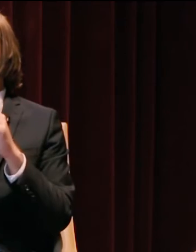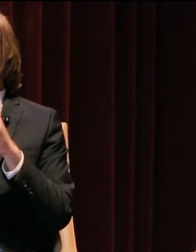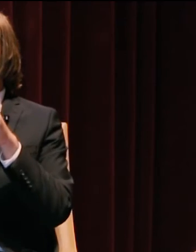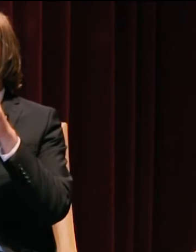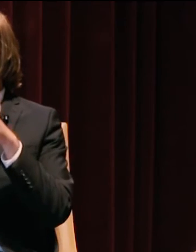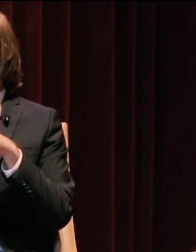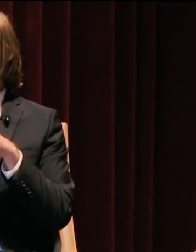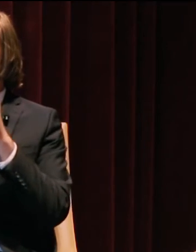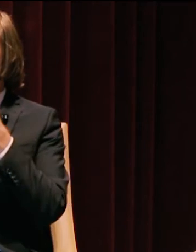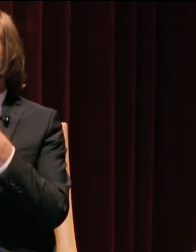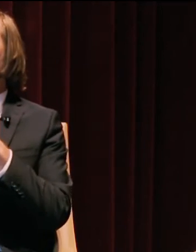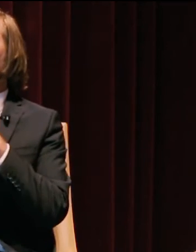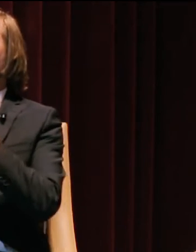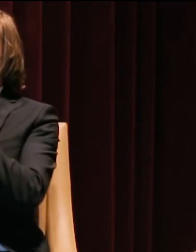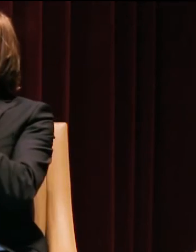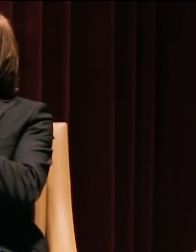leagues, plenty of the world to cover.